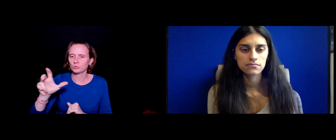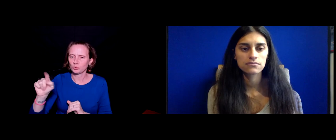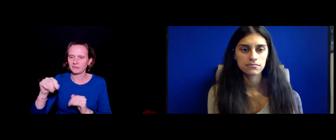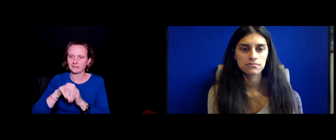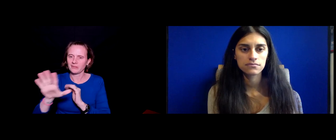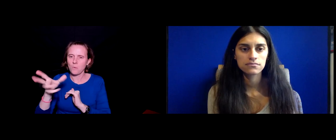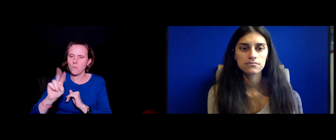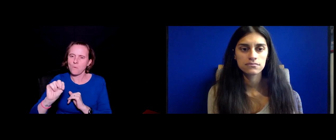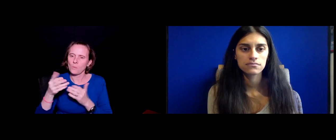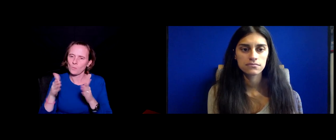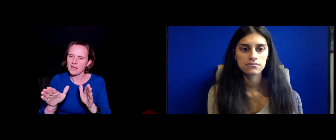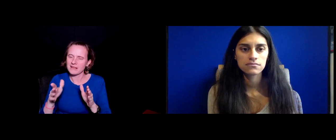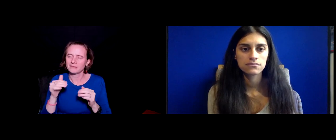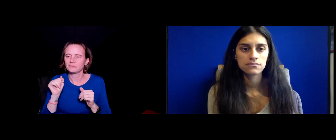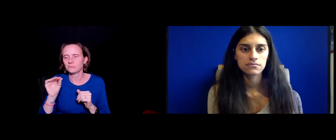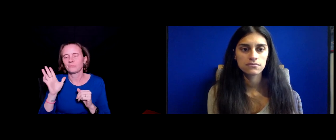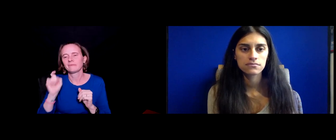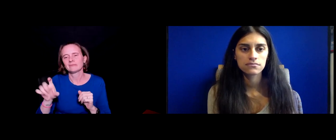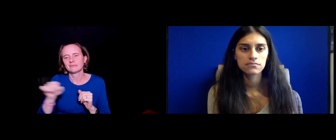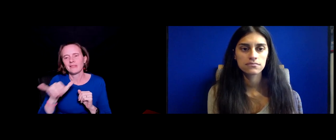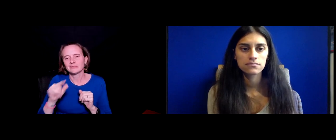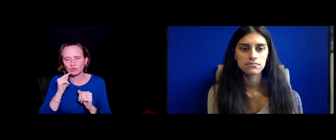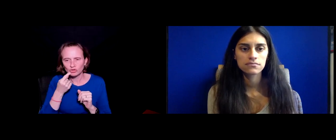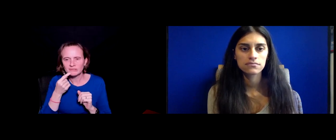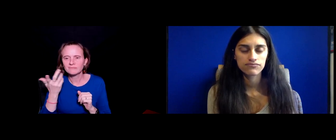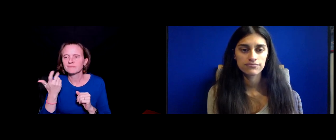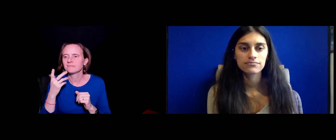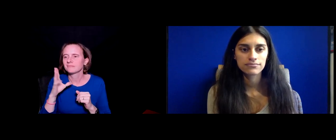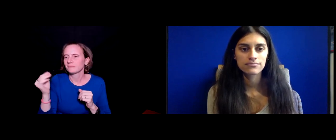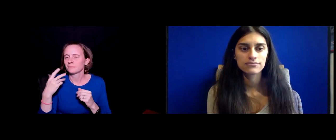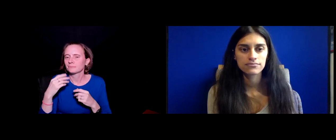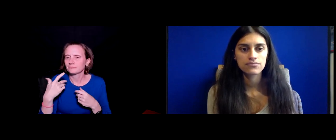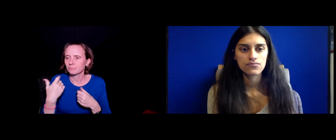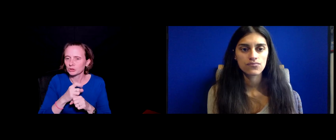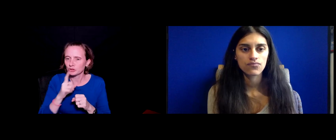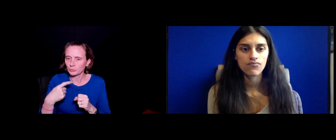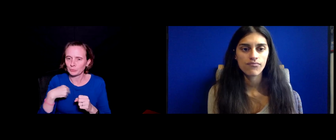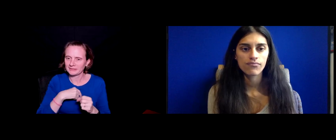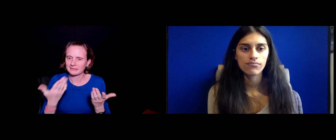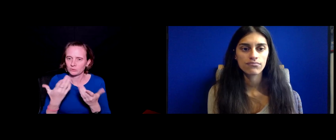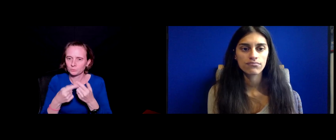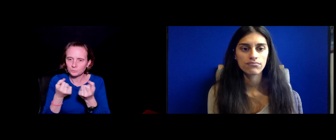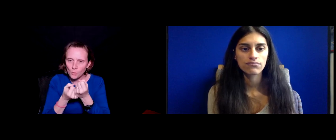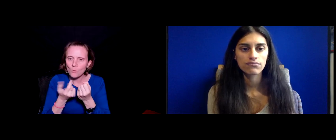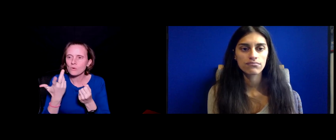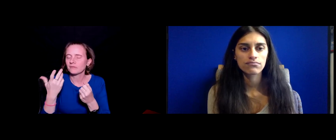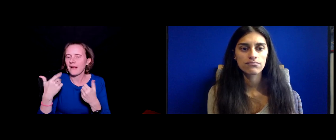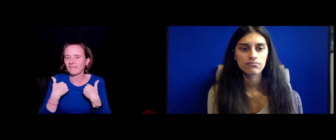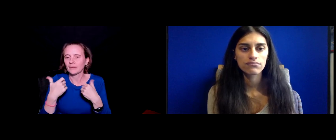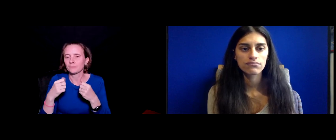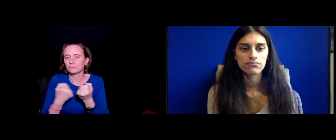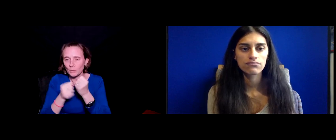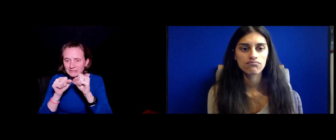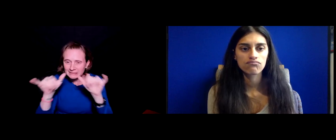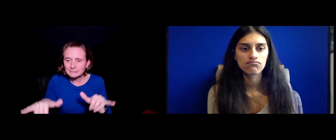experiences out there. And all of these that we listed out, regardless of if you think it's big or small, it is all sexual assault or